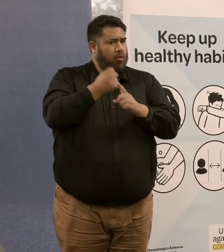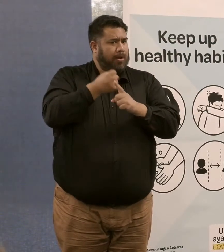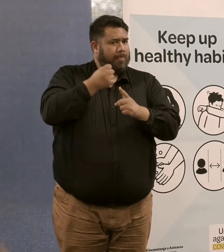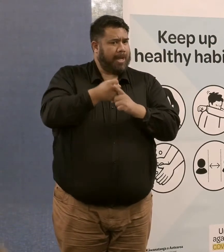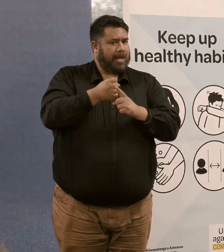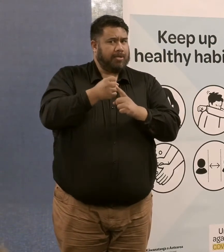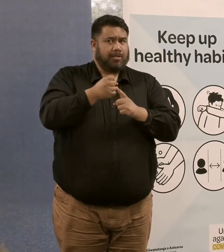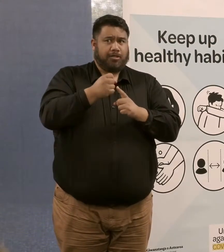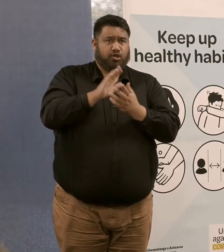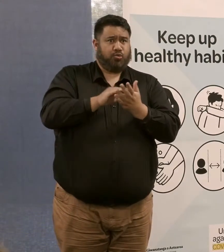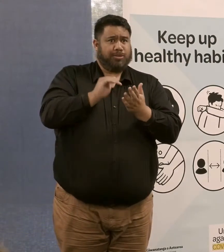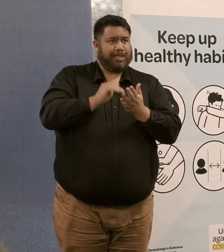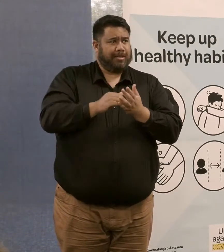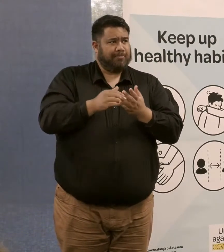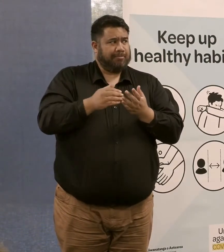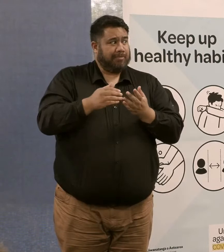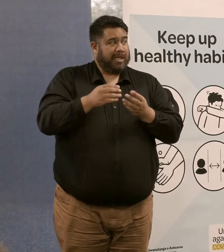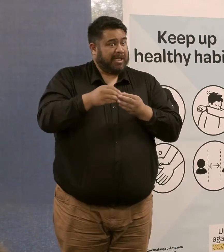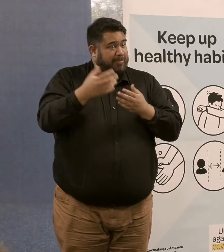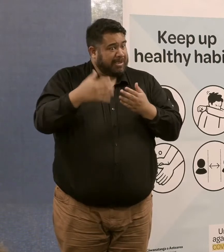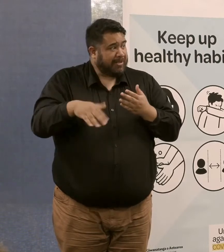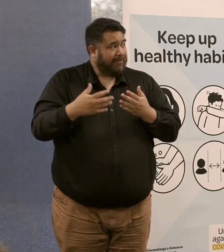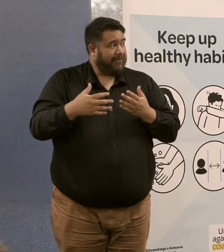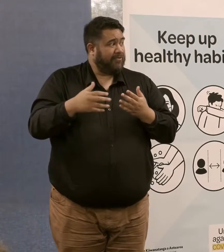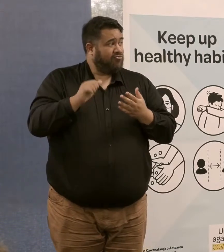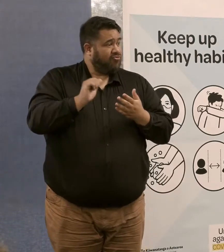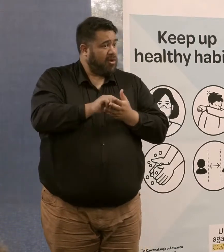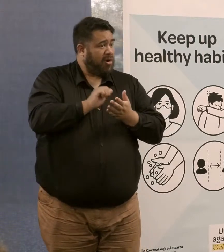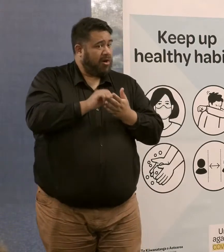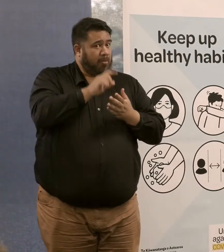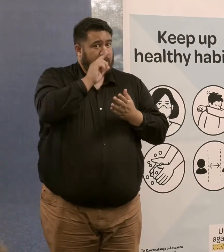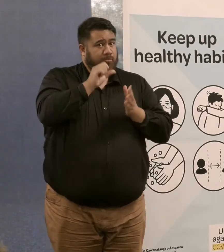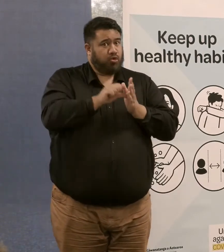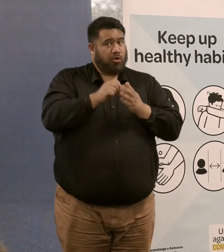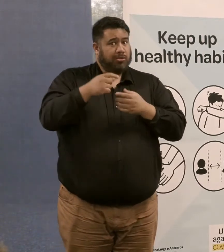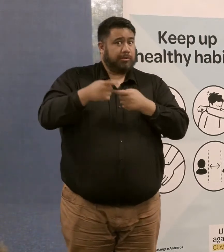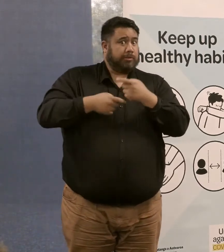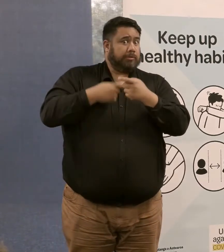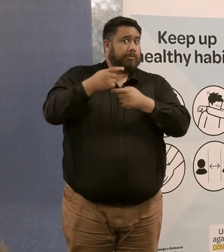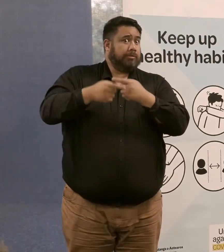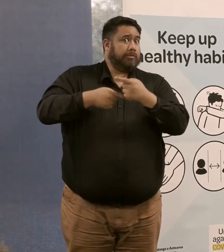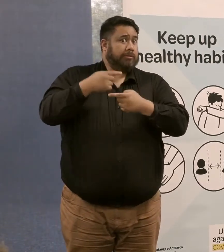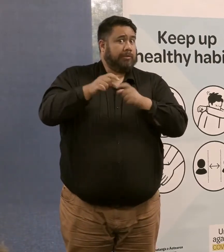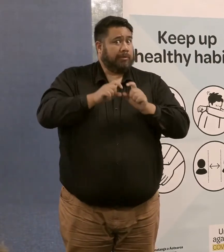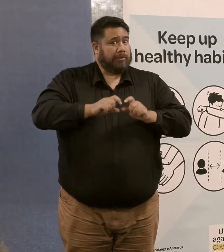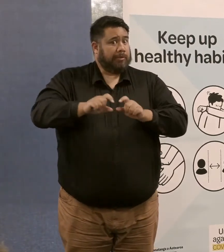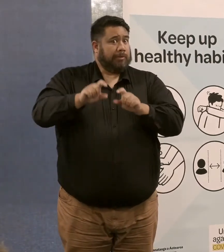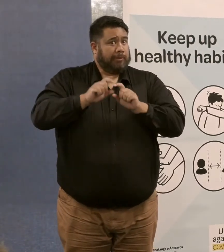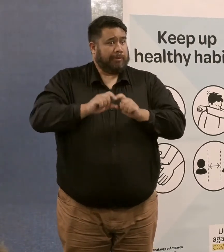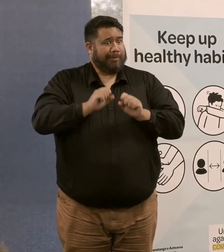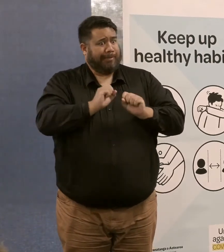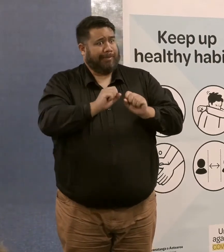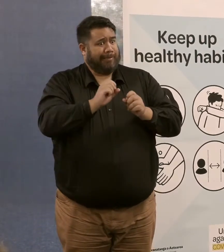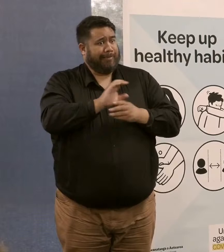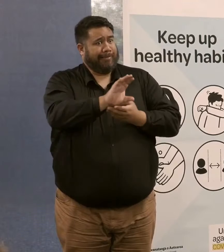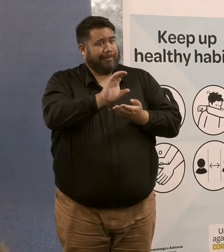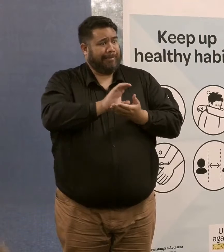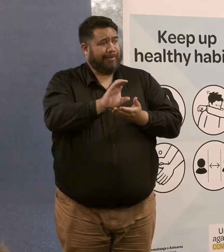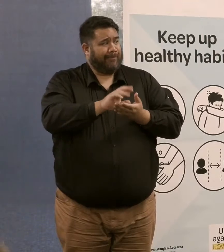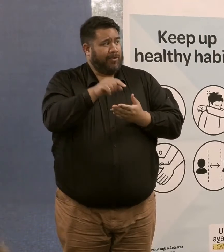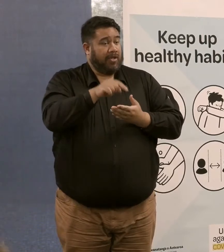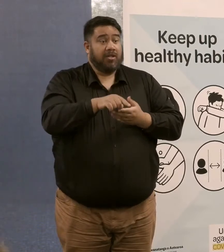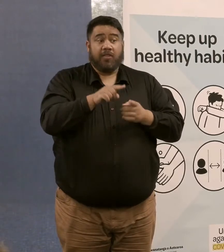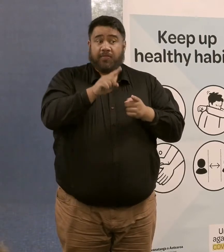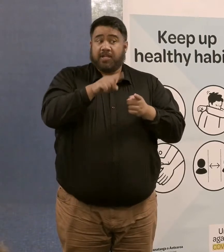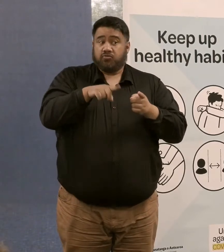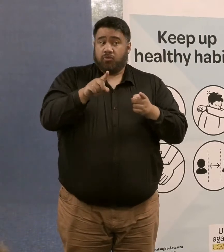it may potentially have quite a lot of long-running costs to the economy and society. There could be, and that's all the more reason for